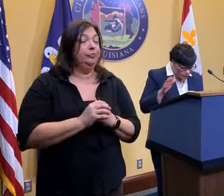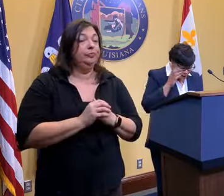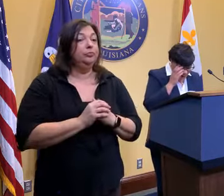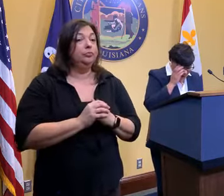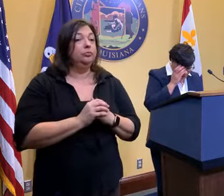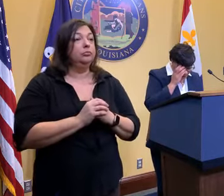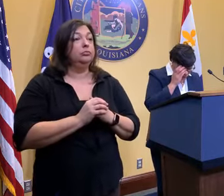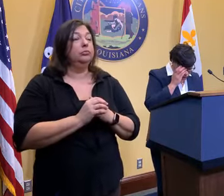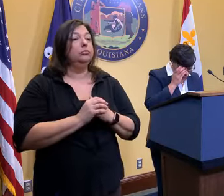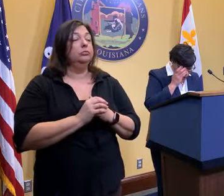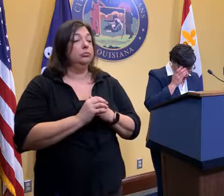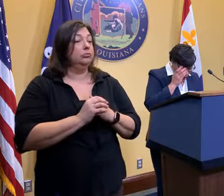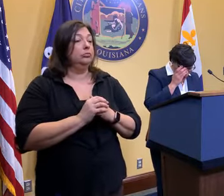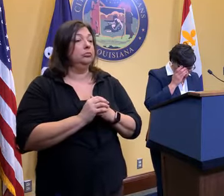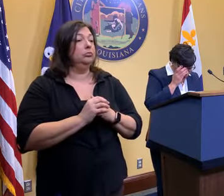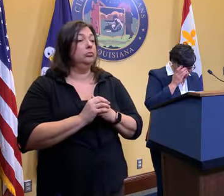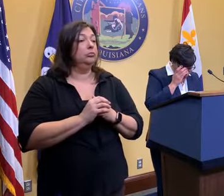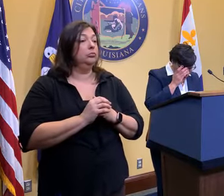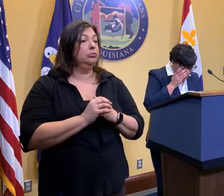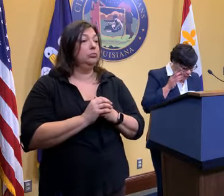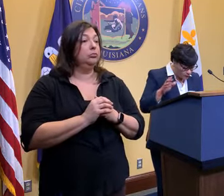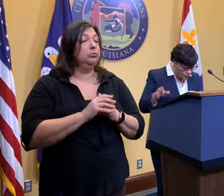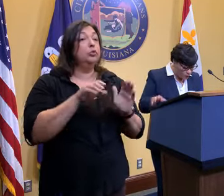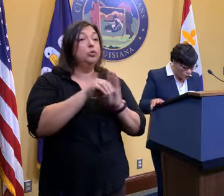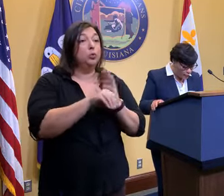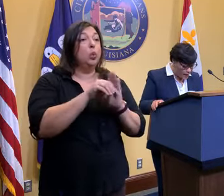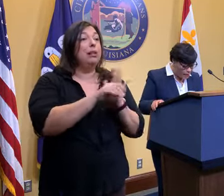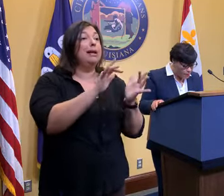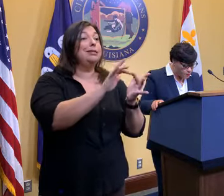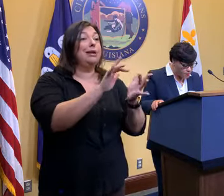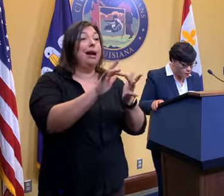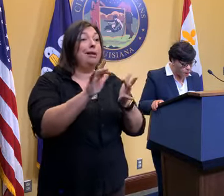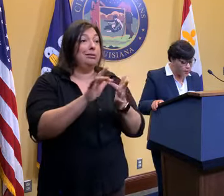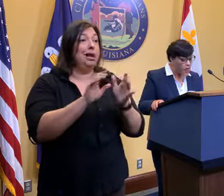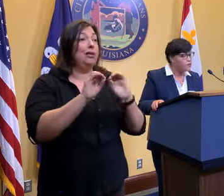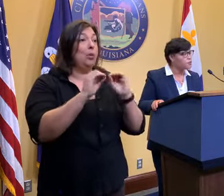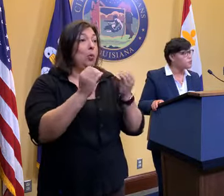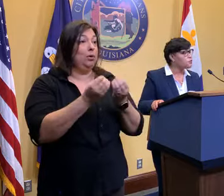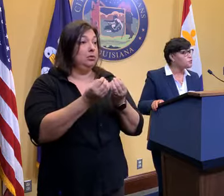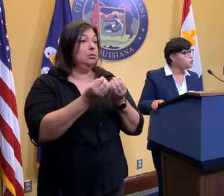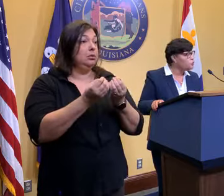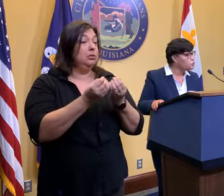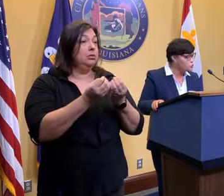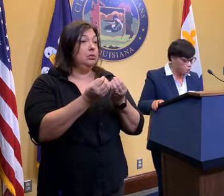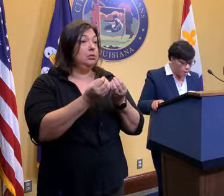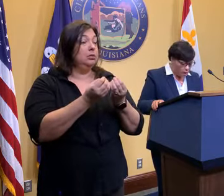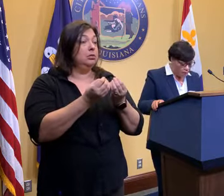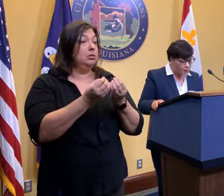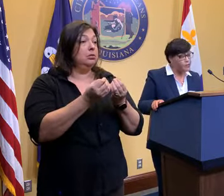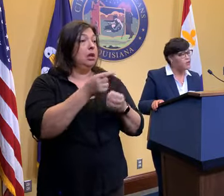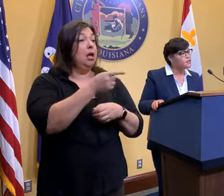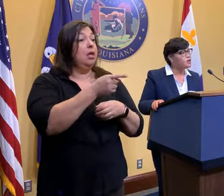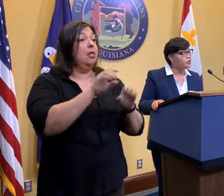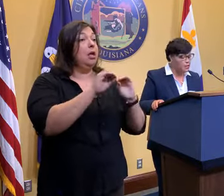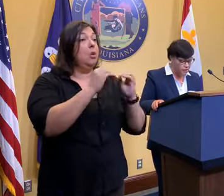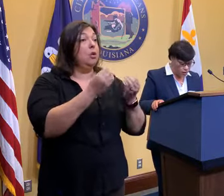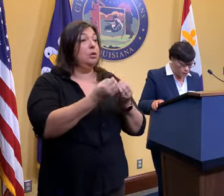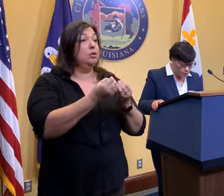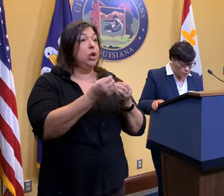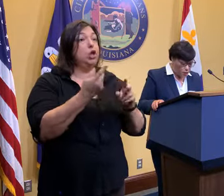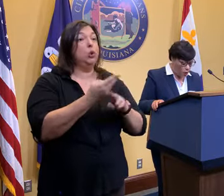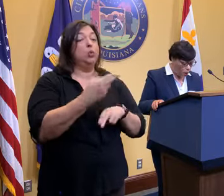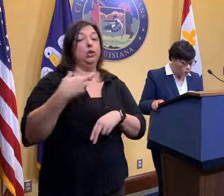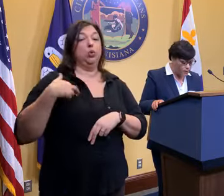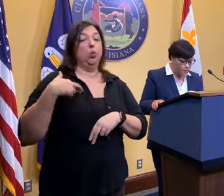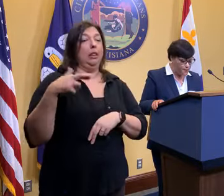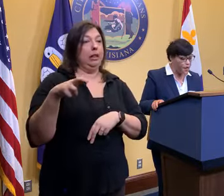city, again, as I mentioned, contacted those organizers, and the organizers used the pretense of religion